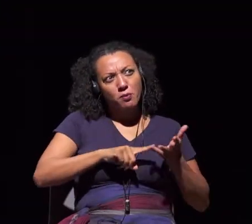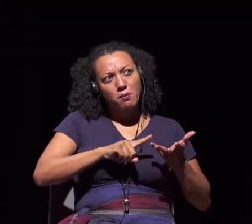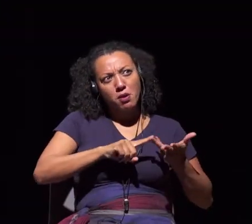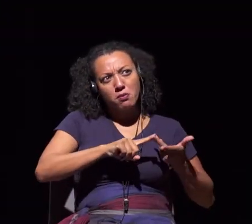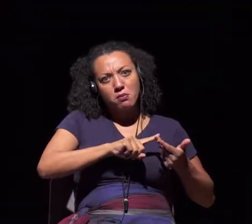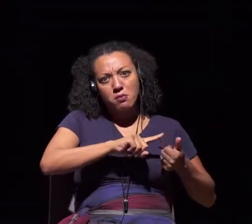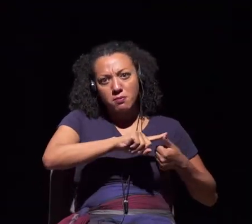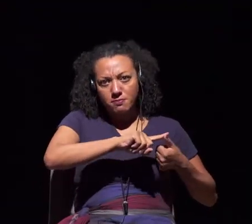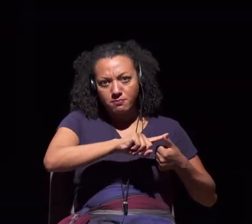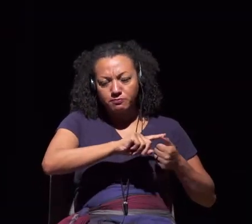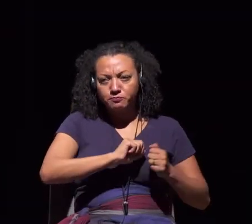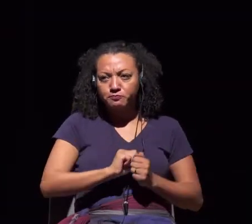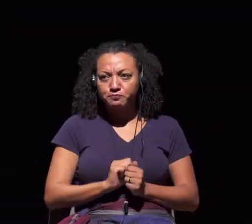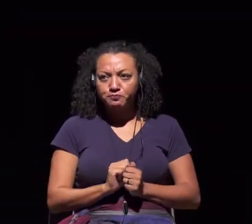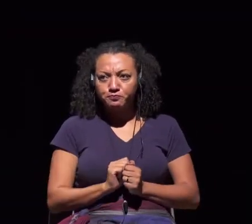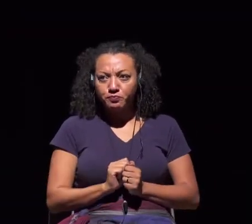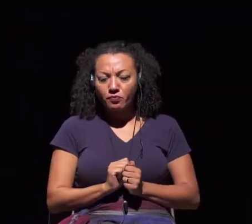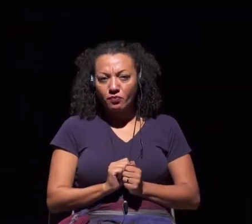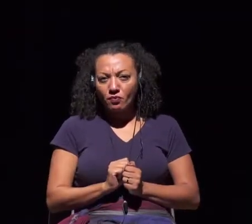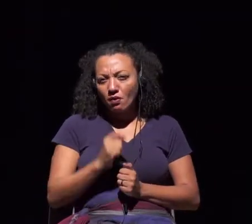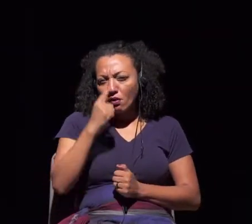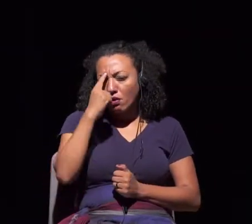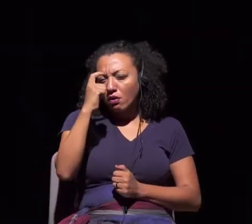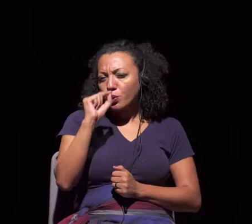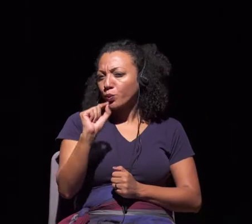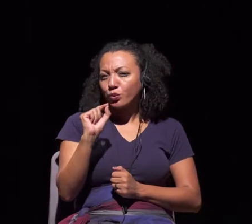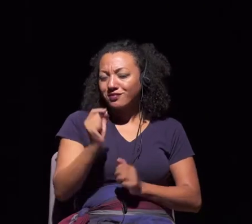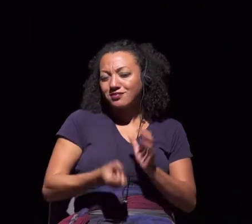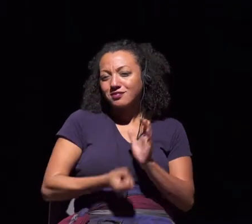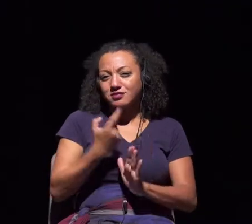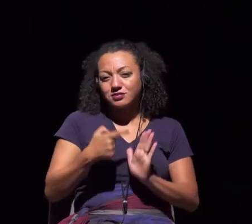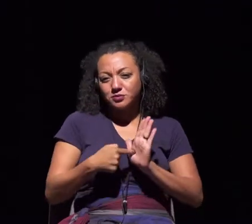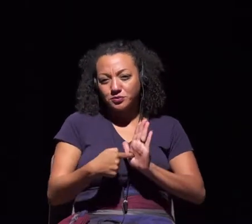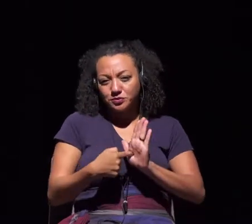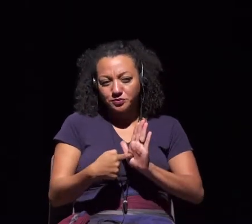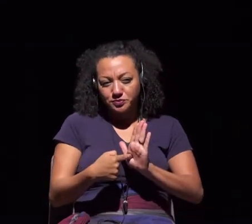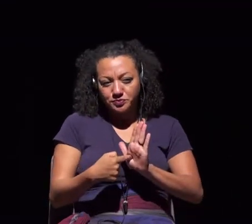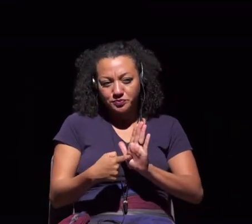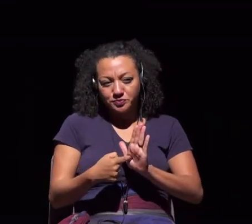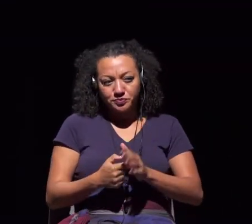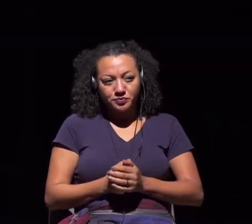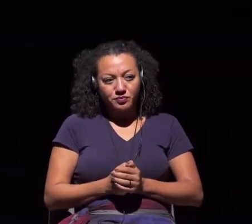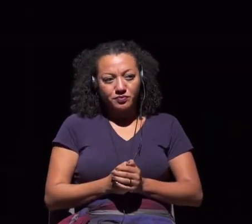with the idea of creating an exhibition in containers.